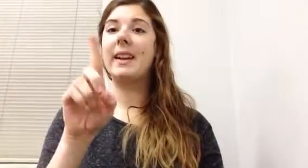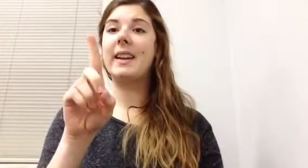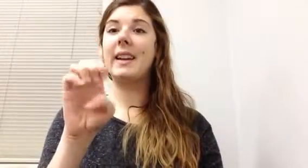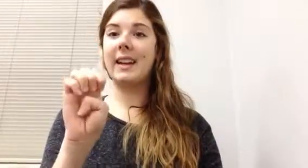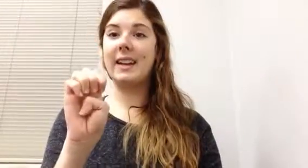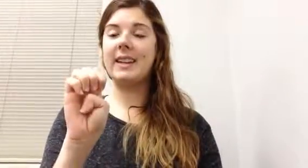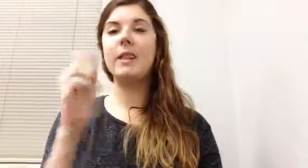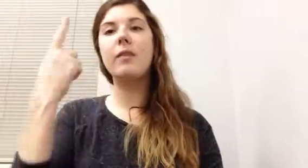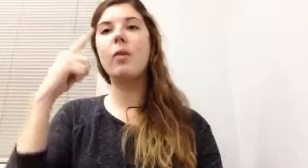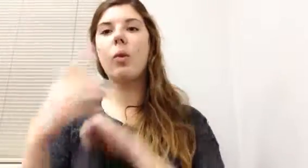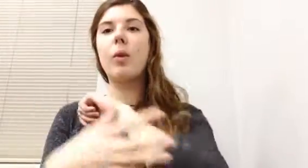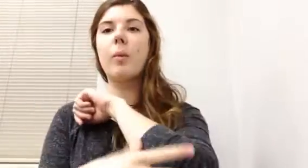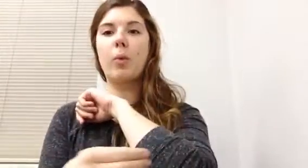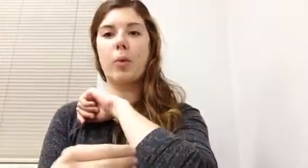AIDS transmission